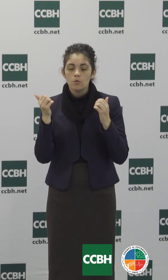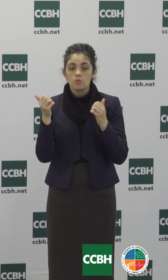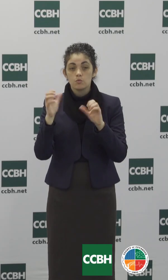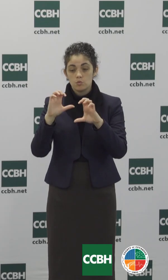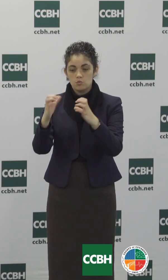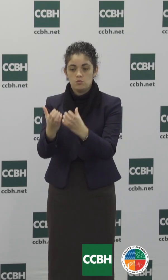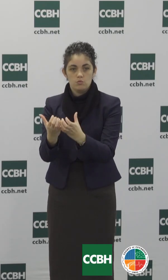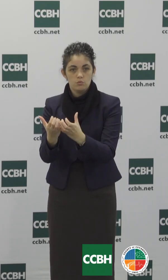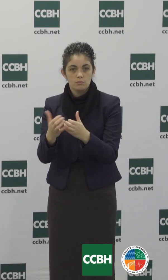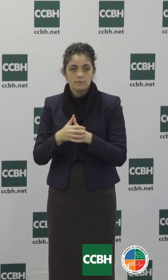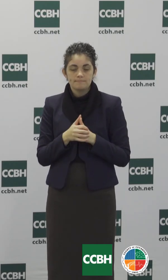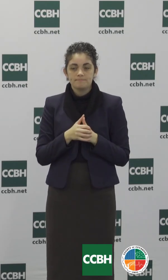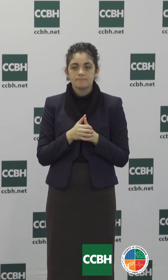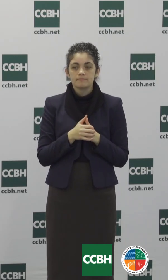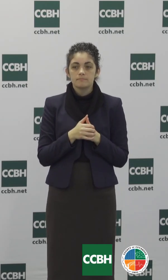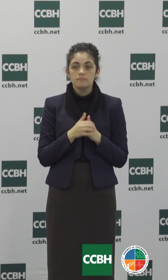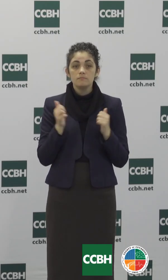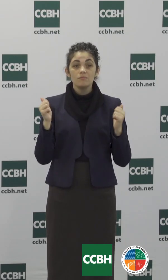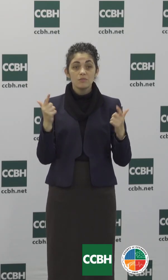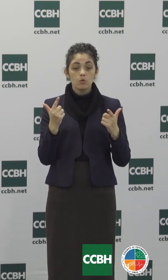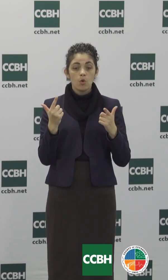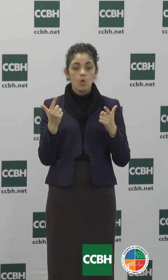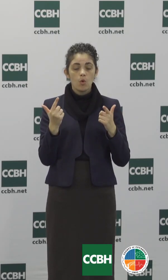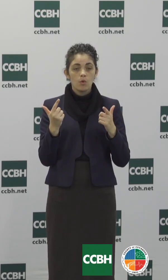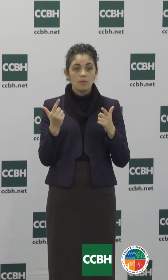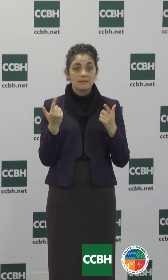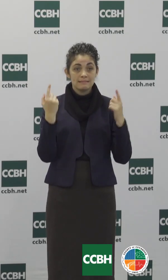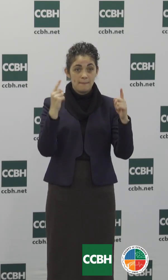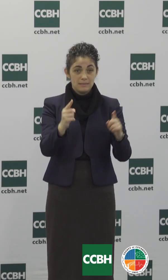that the COVID-19 pandemic has also